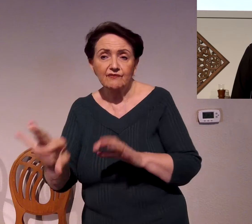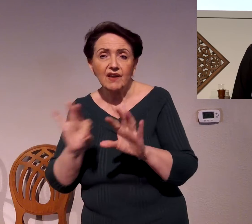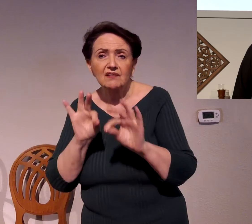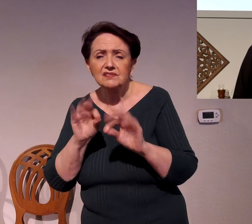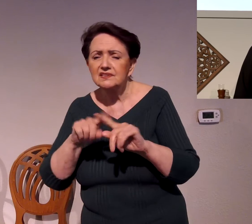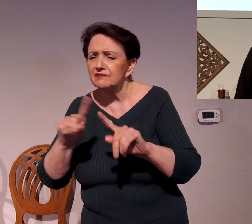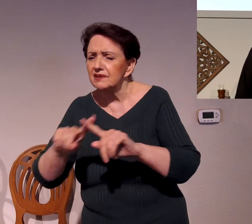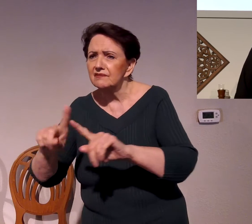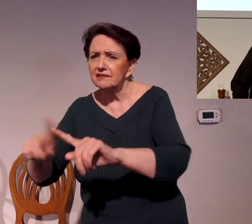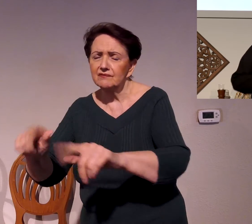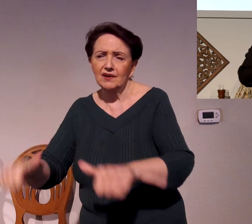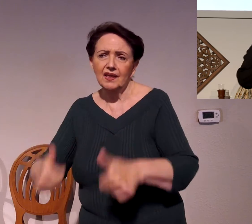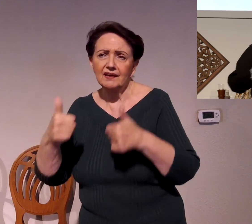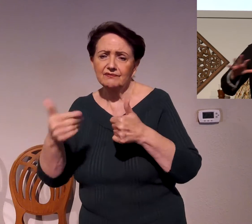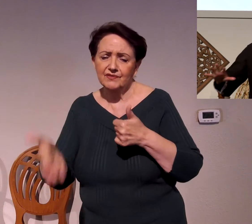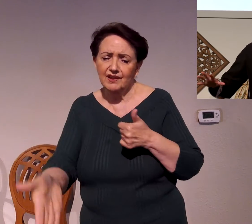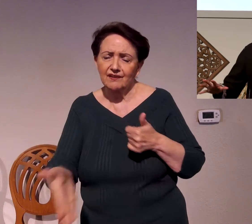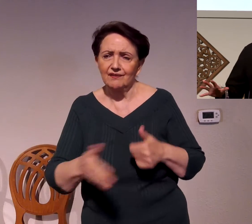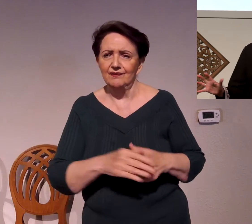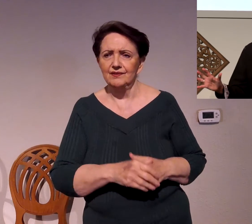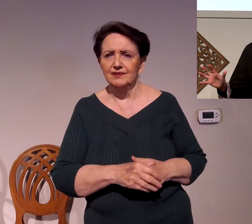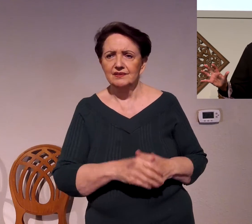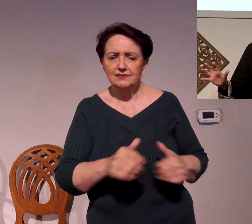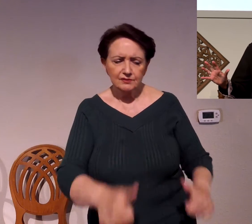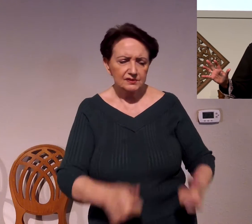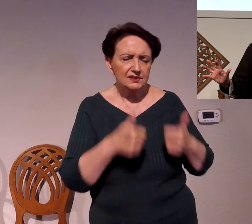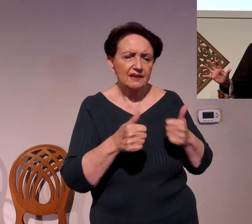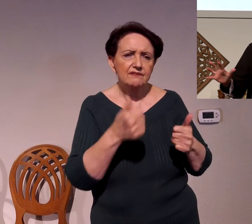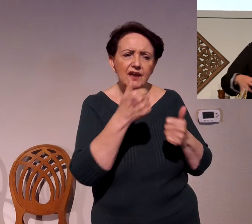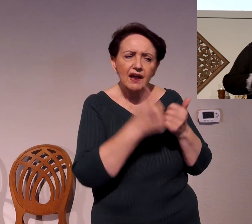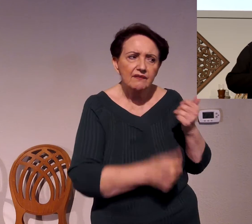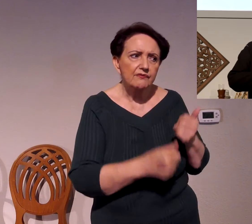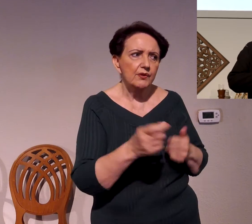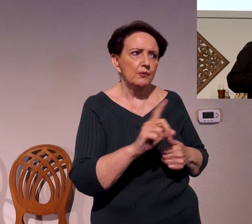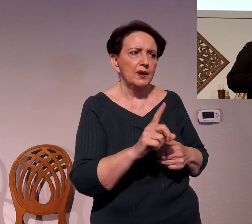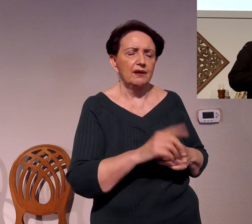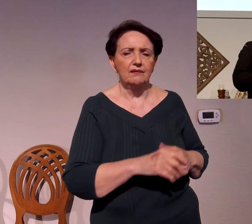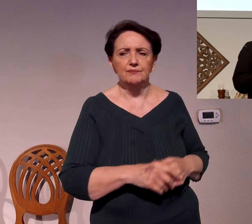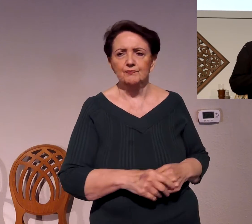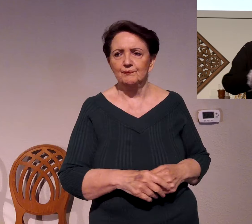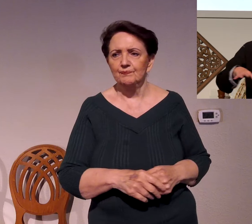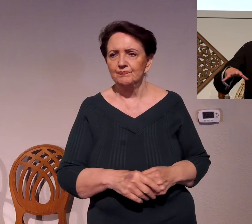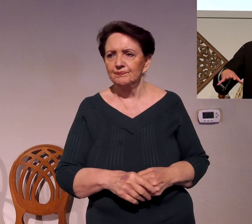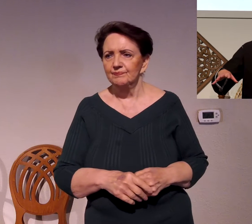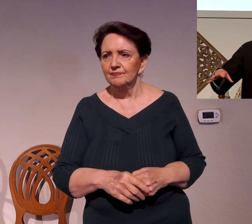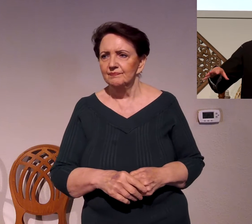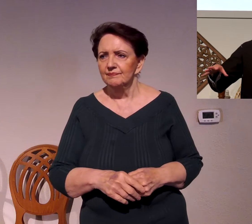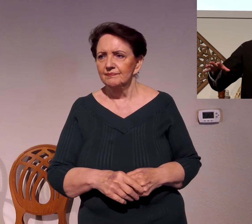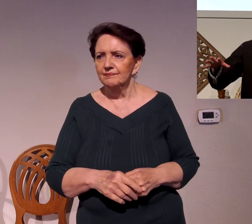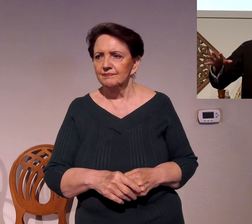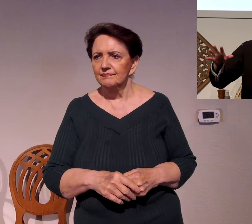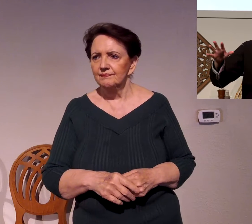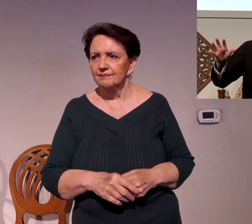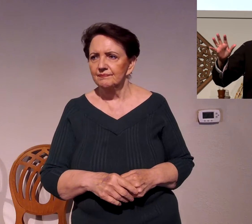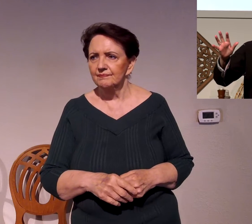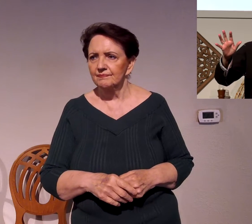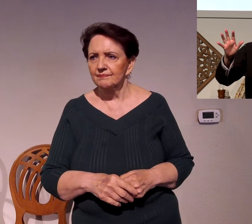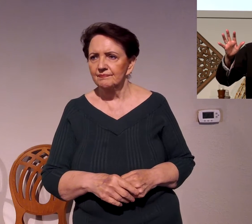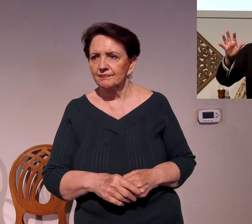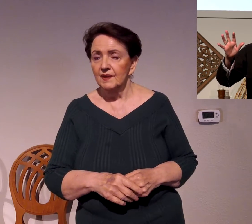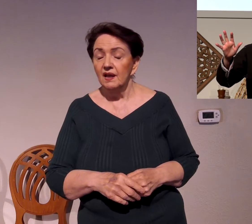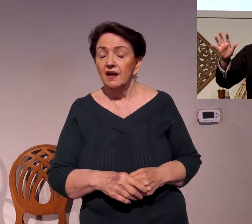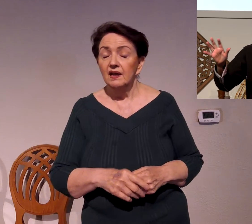of life. There's life everywhere. And given non-human